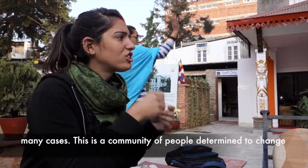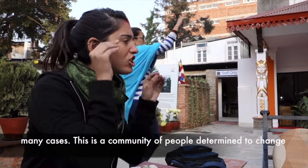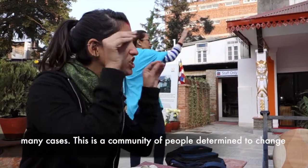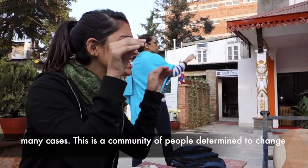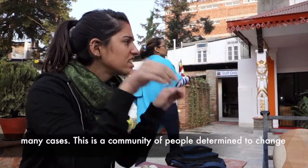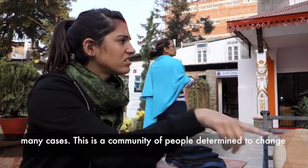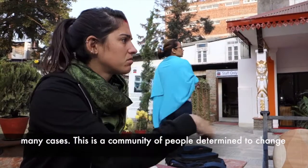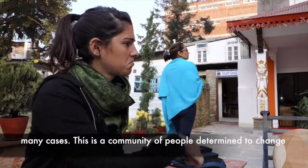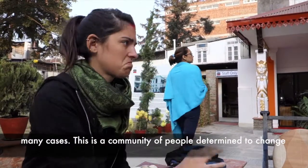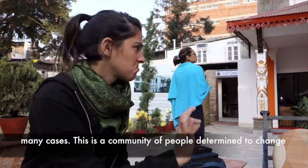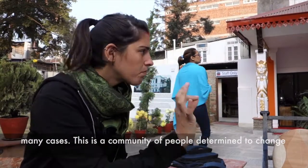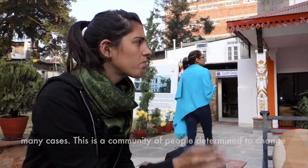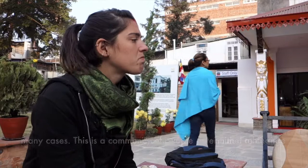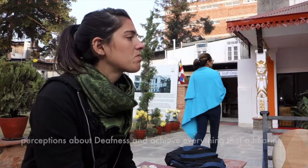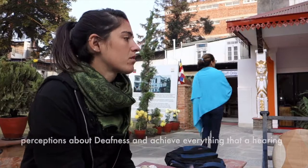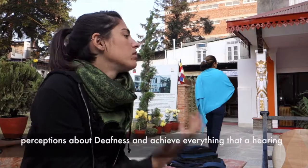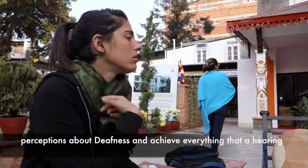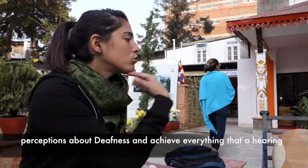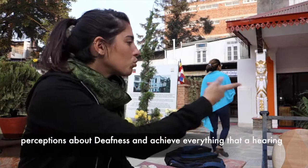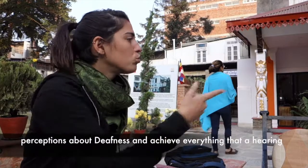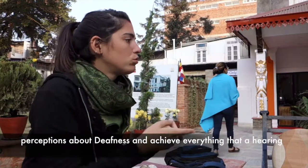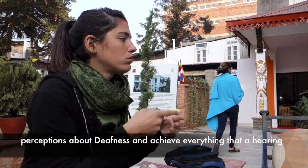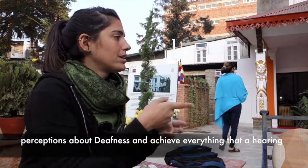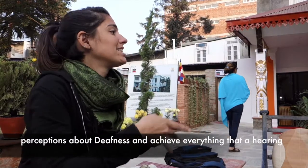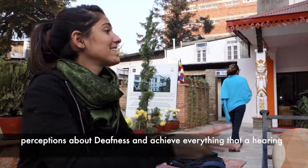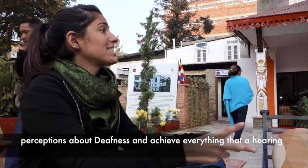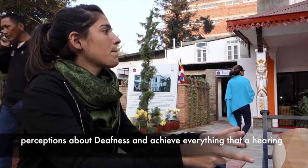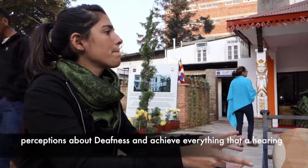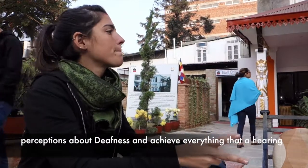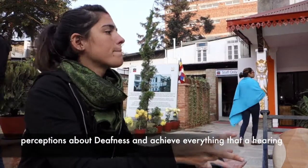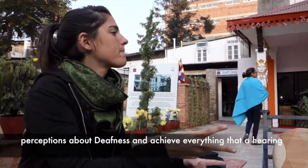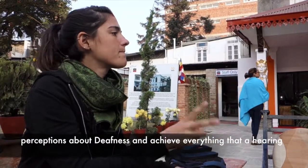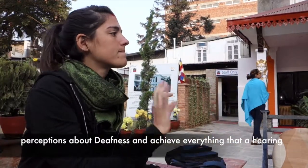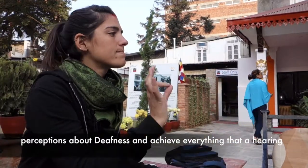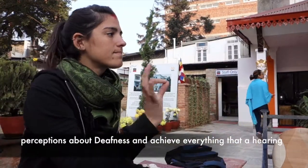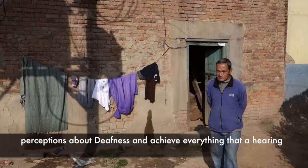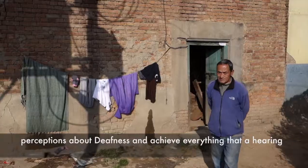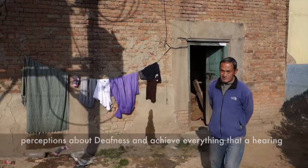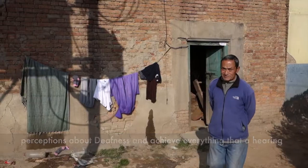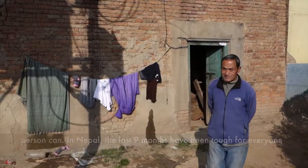people determined to change perceptions about deafness and achieve everything that a hearing person can.